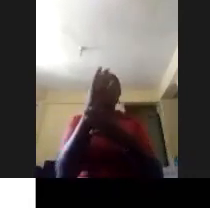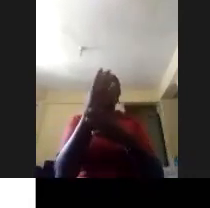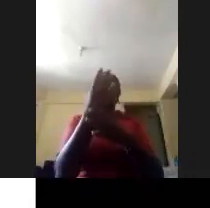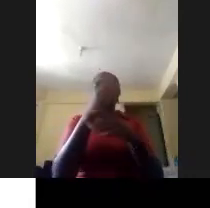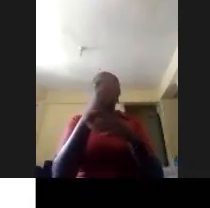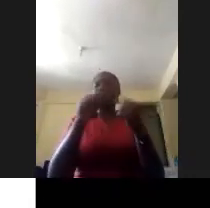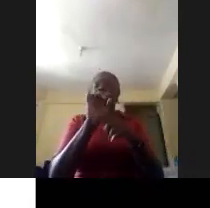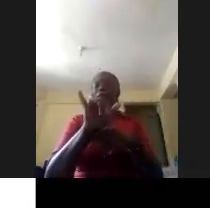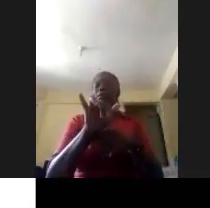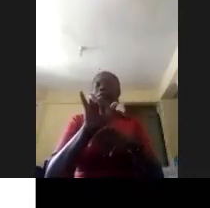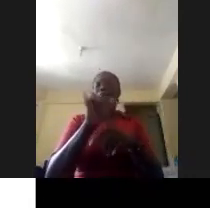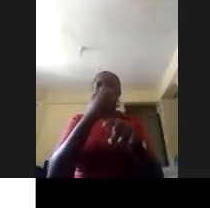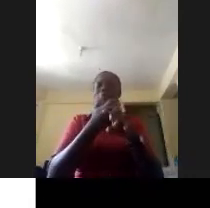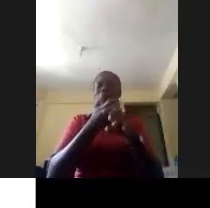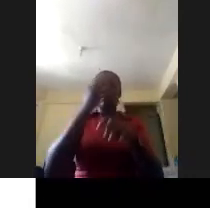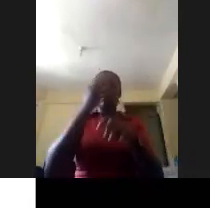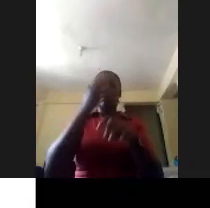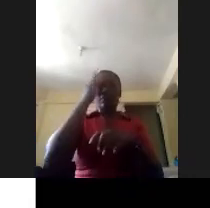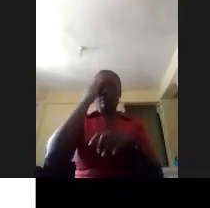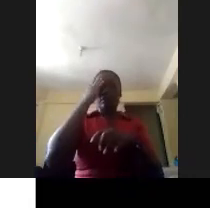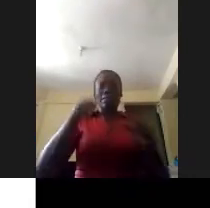of self-concept. Yeah.